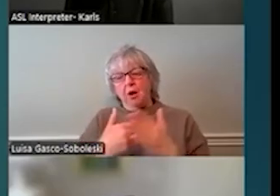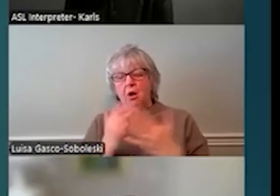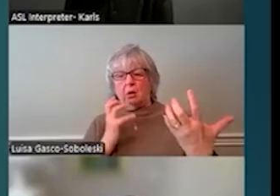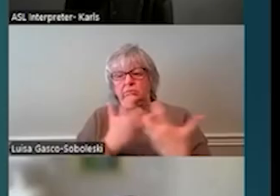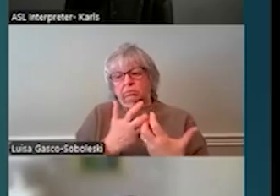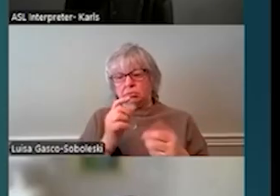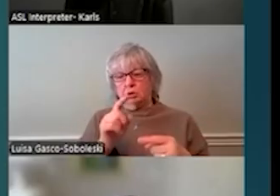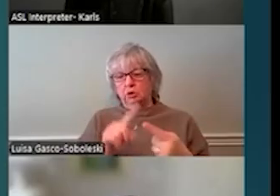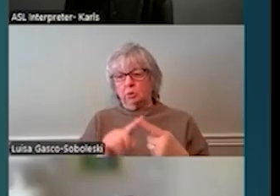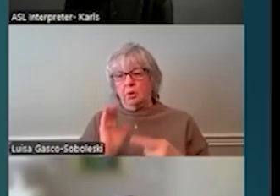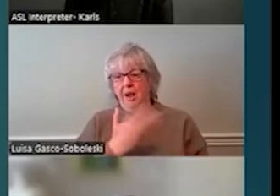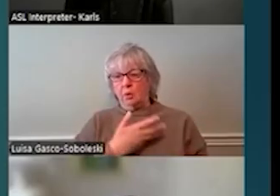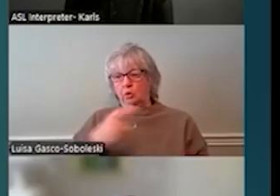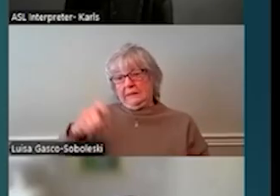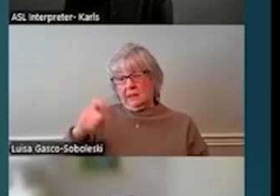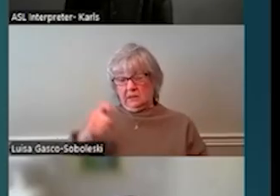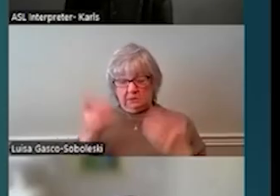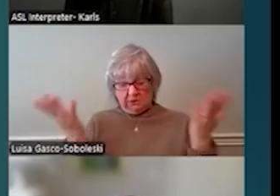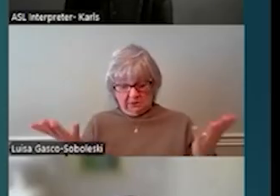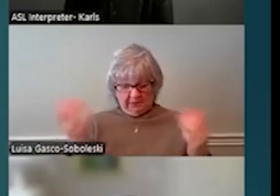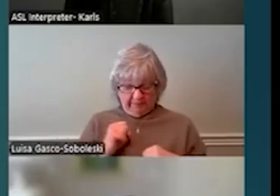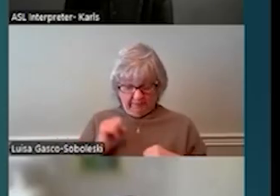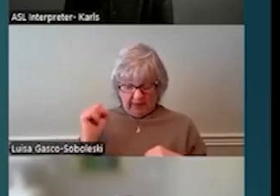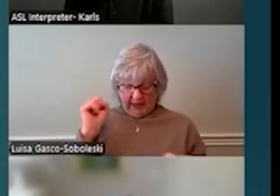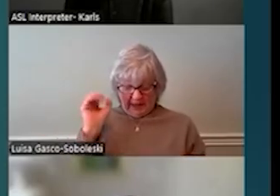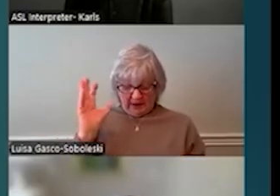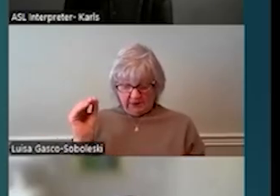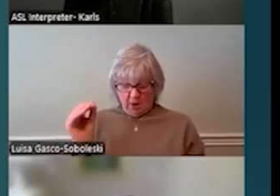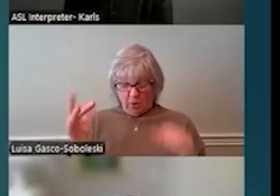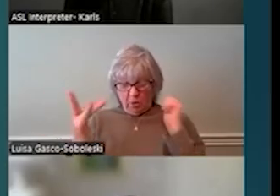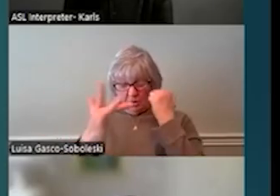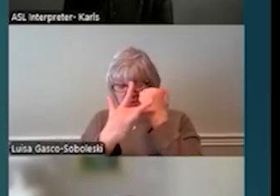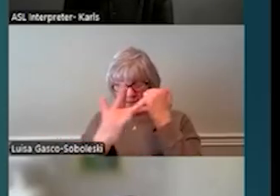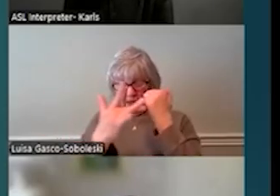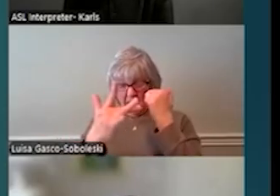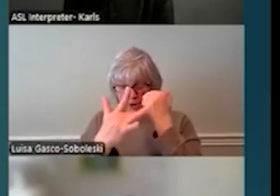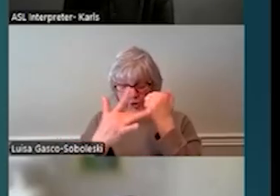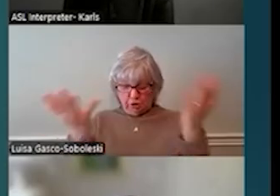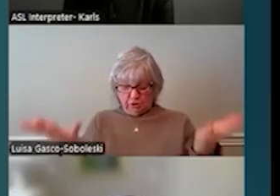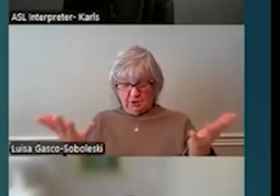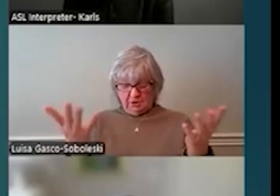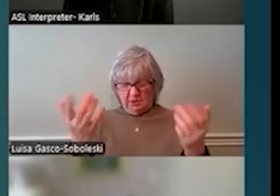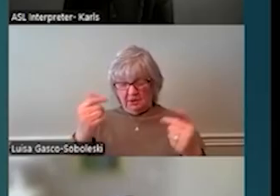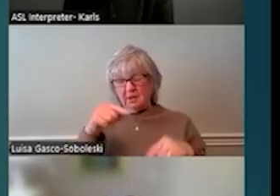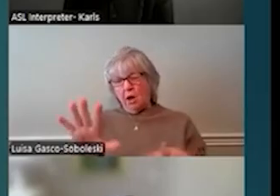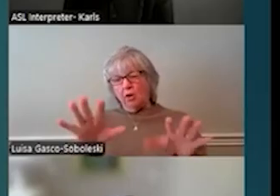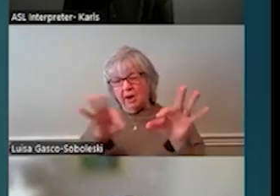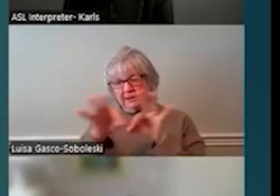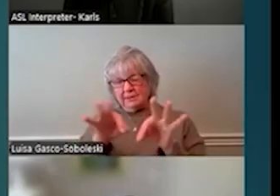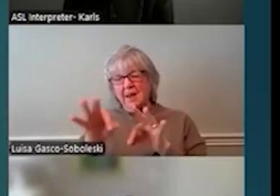community and the legislation to be able to have the accommodations accurately match our needs.